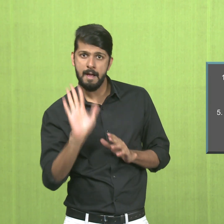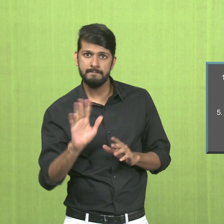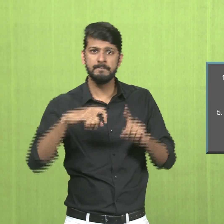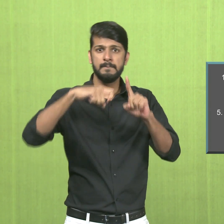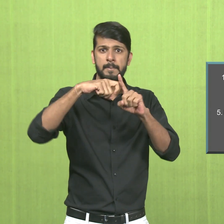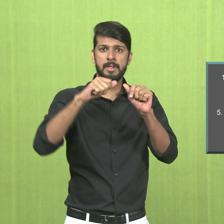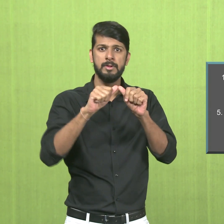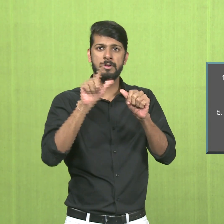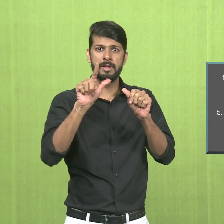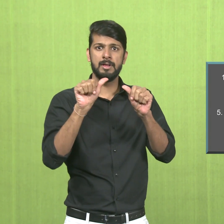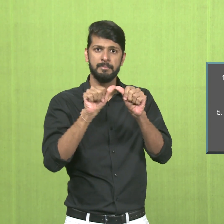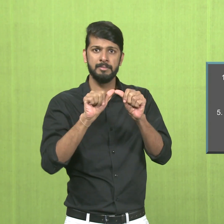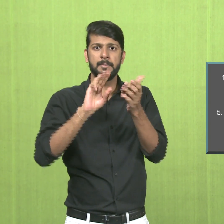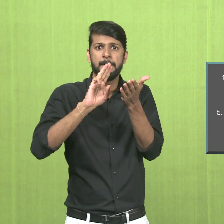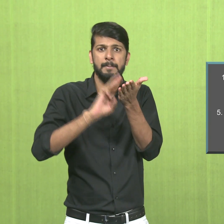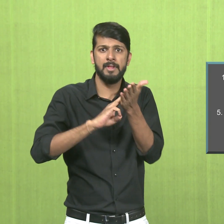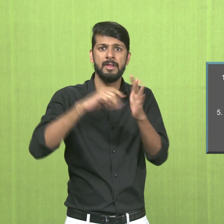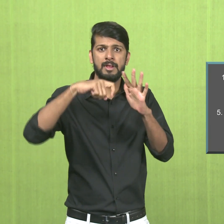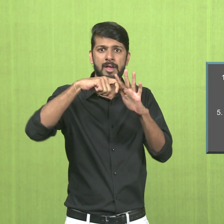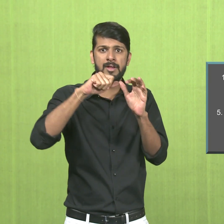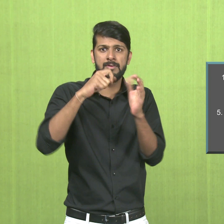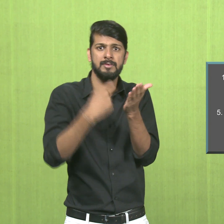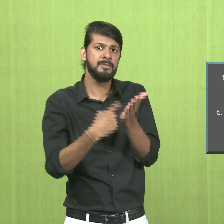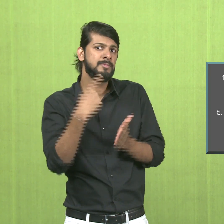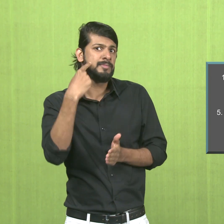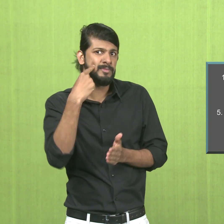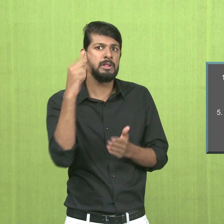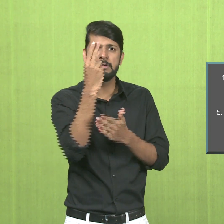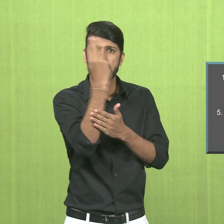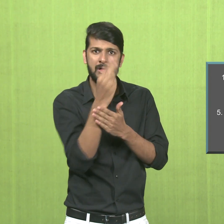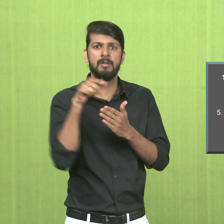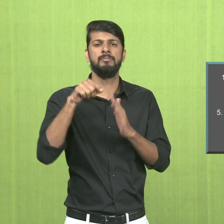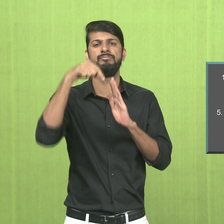and finally is going to be the Kalamkari art.